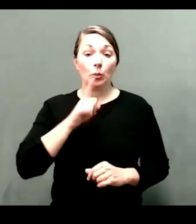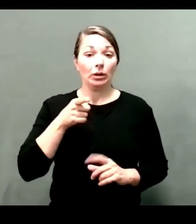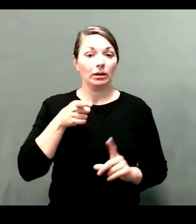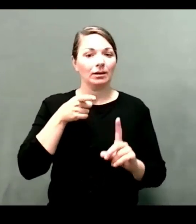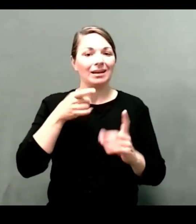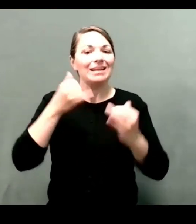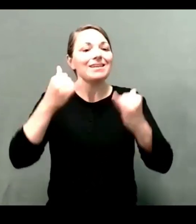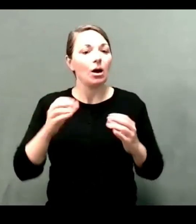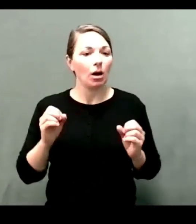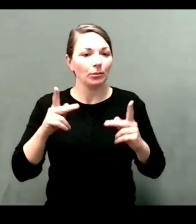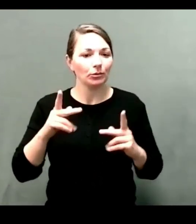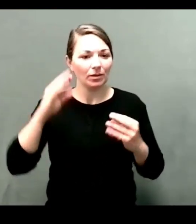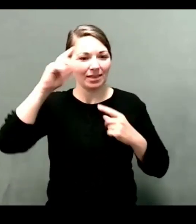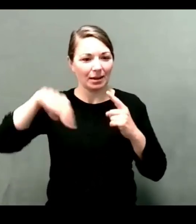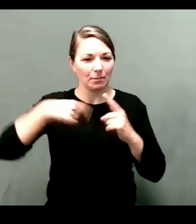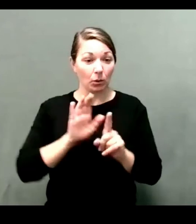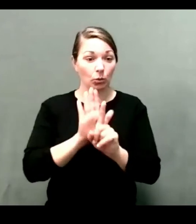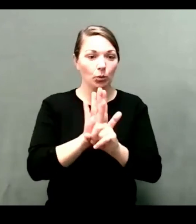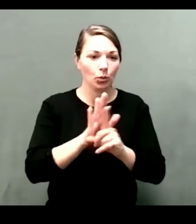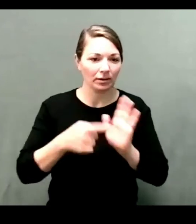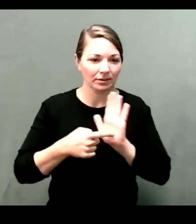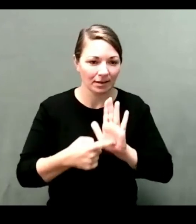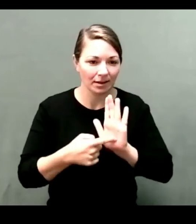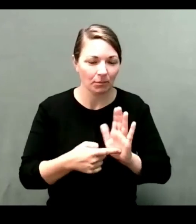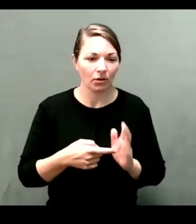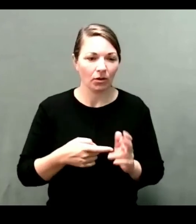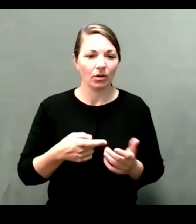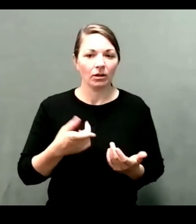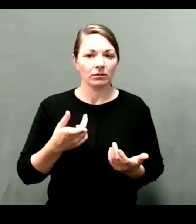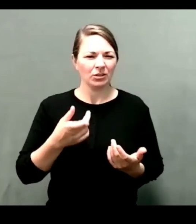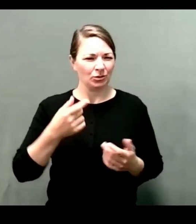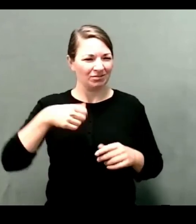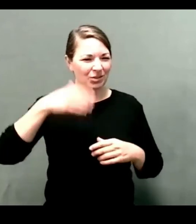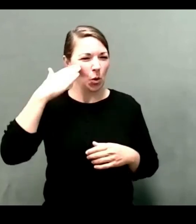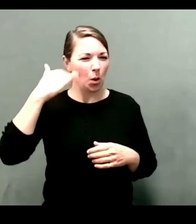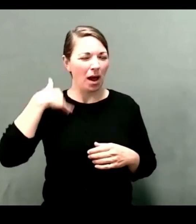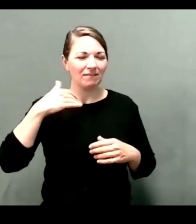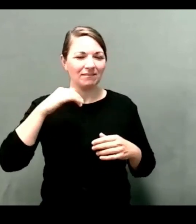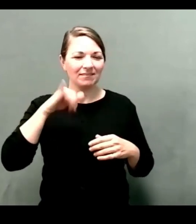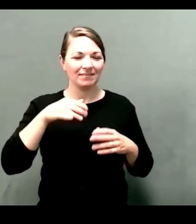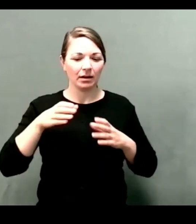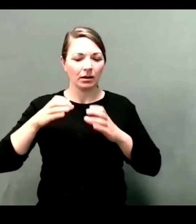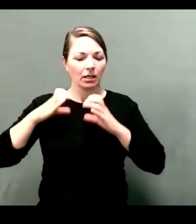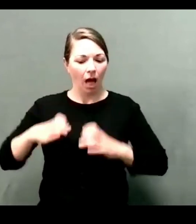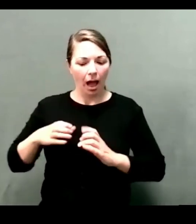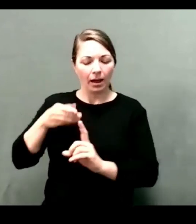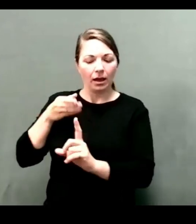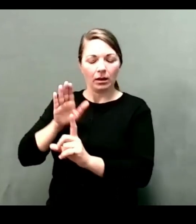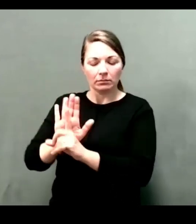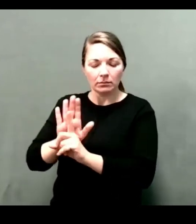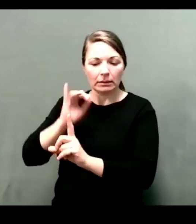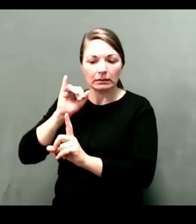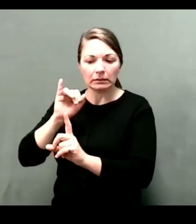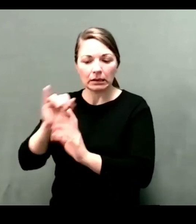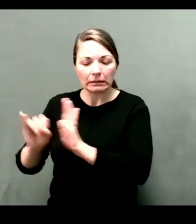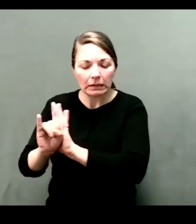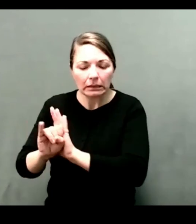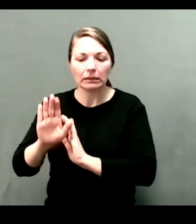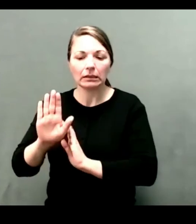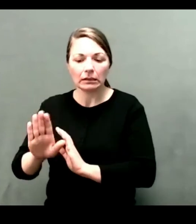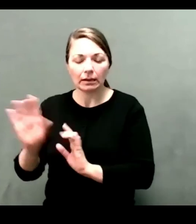own case example. We're coming back to, the client that we've been thinking about their identities. We've been thinking about stereotypes. We've been thinking about the violence they